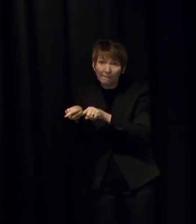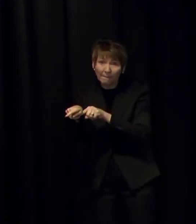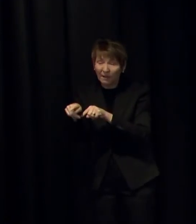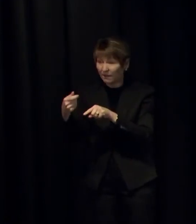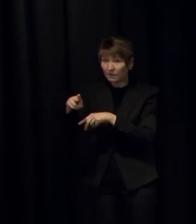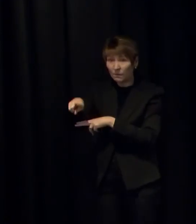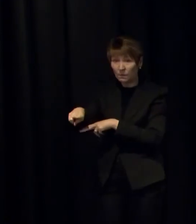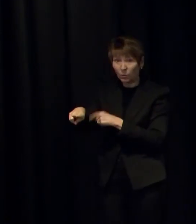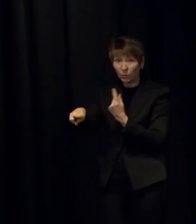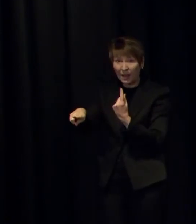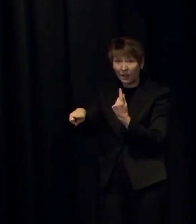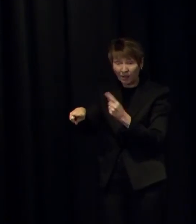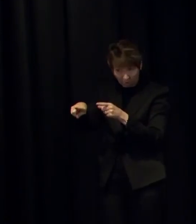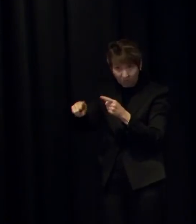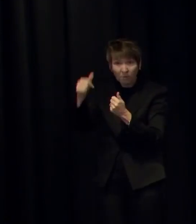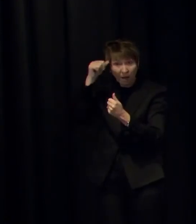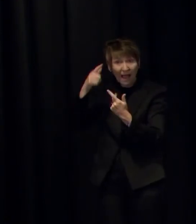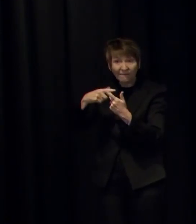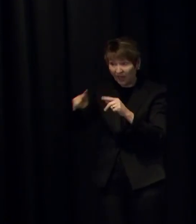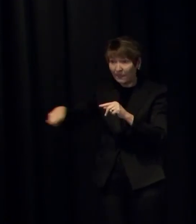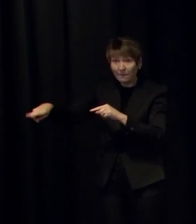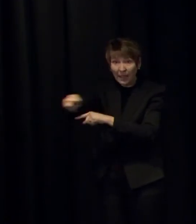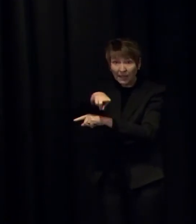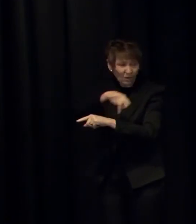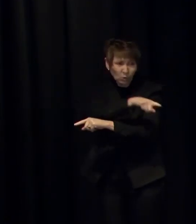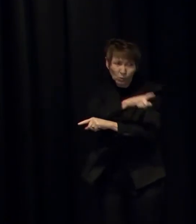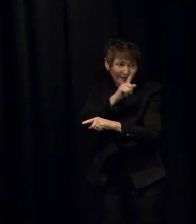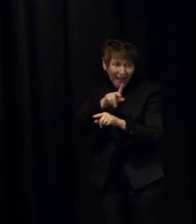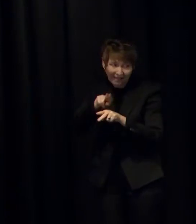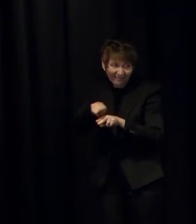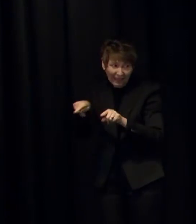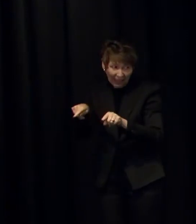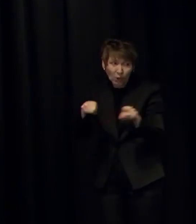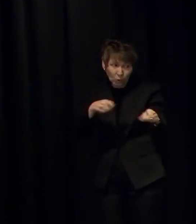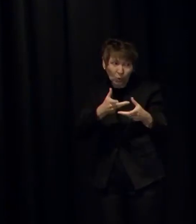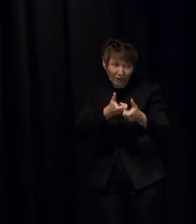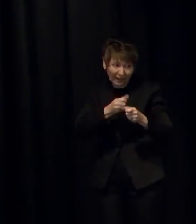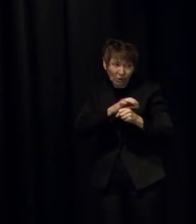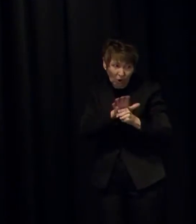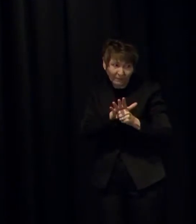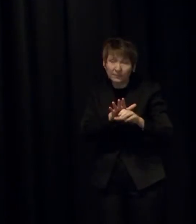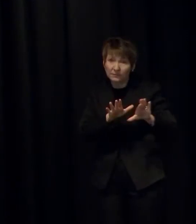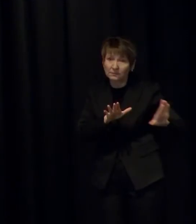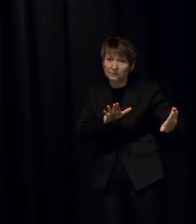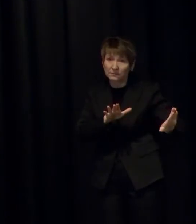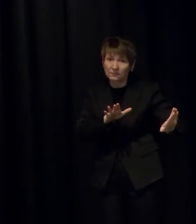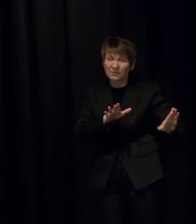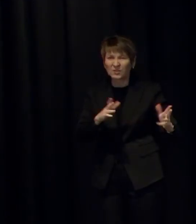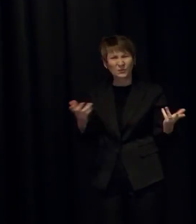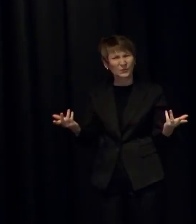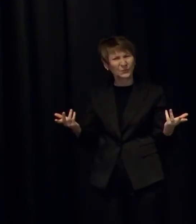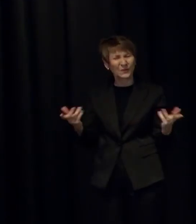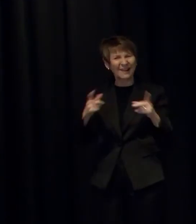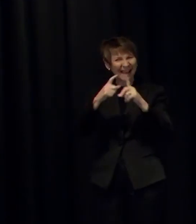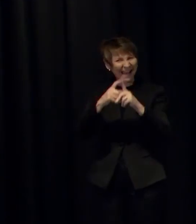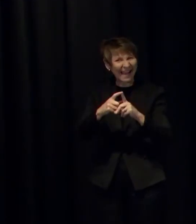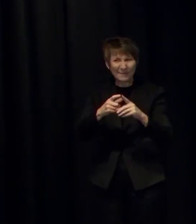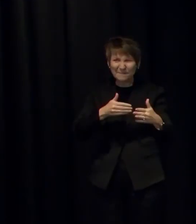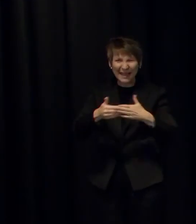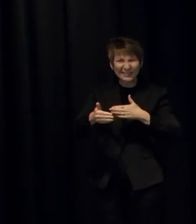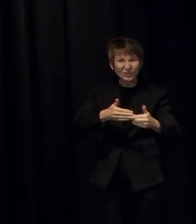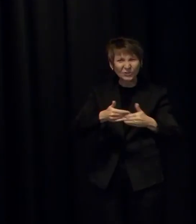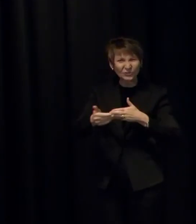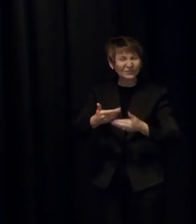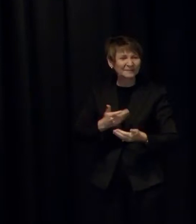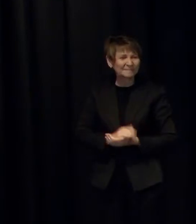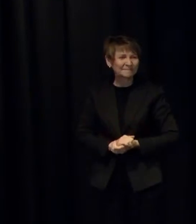like. That's how we get the best outcomes for patients. Do you have any data on how many exemptions have been granted, vaccination